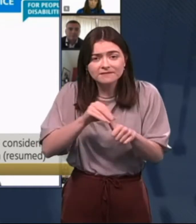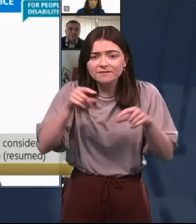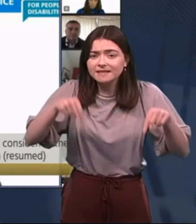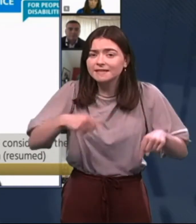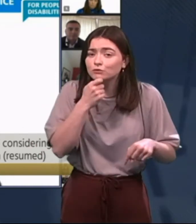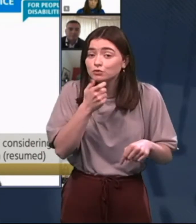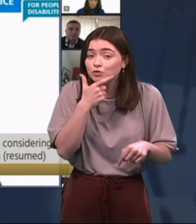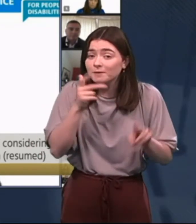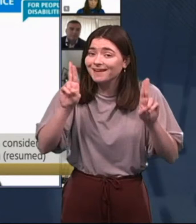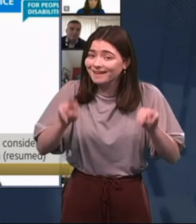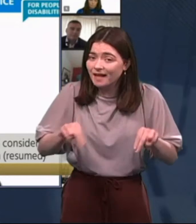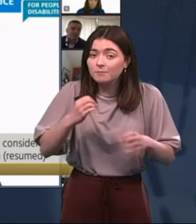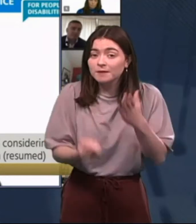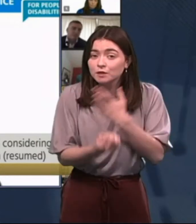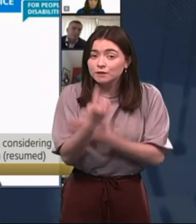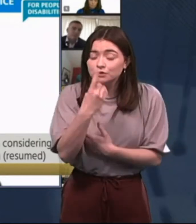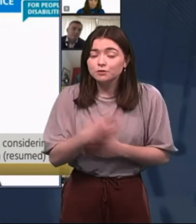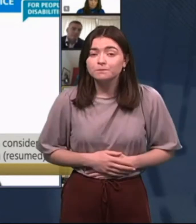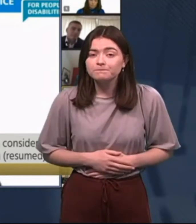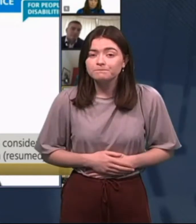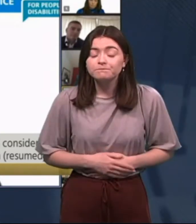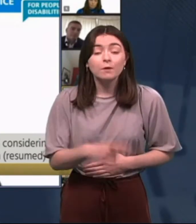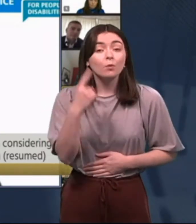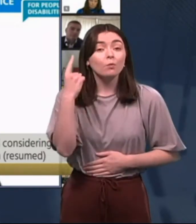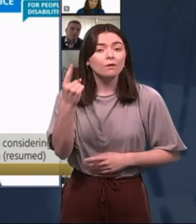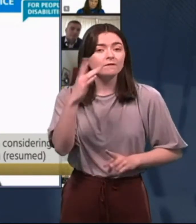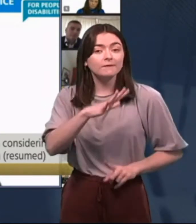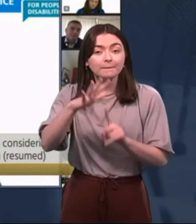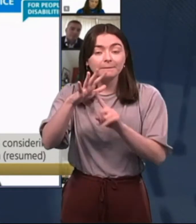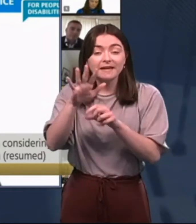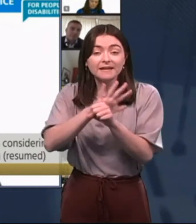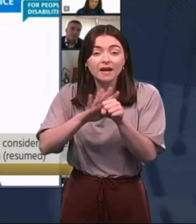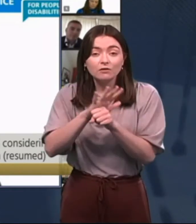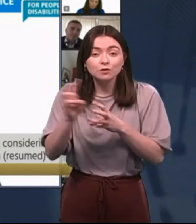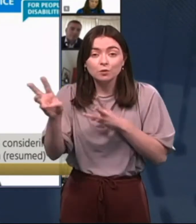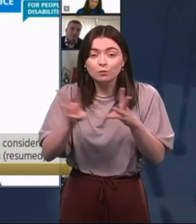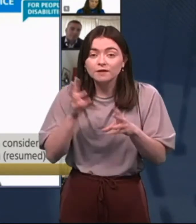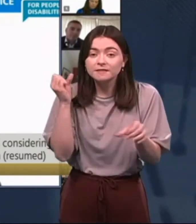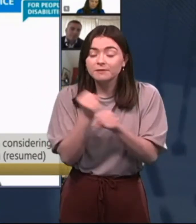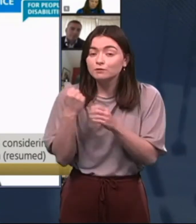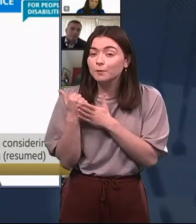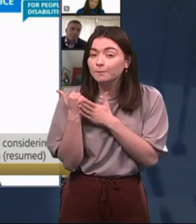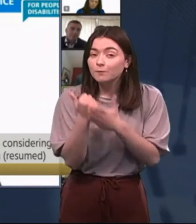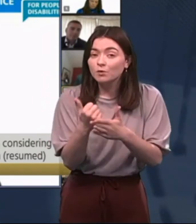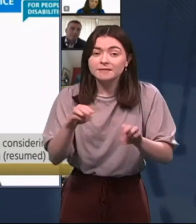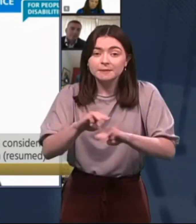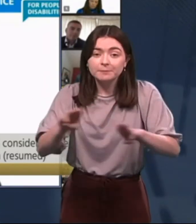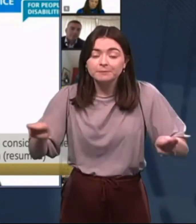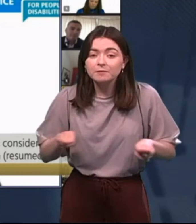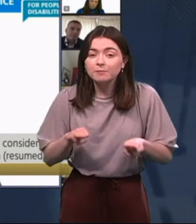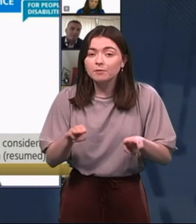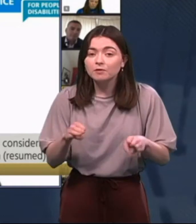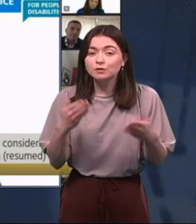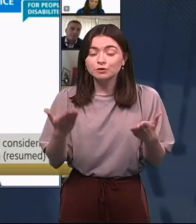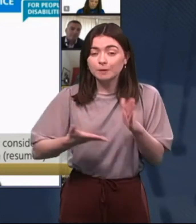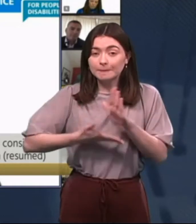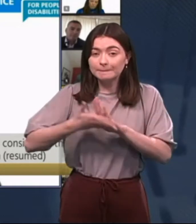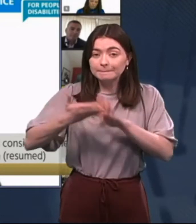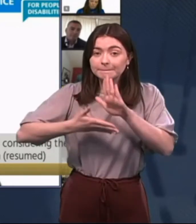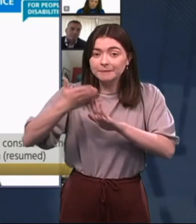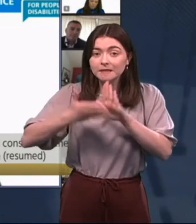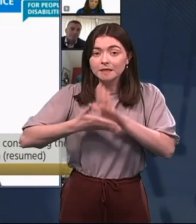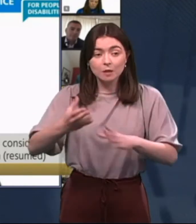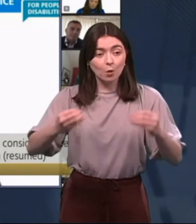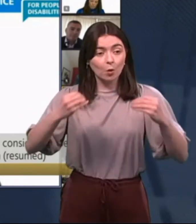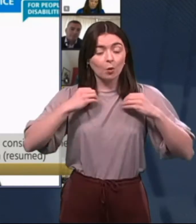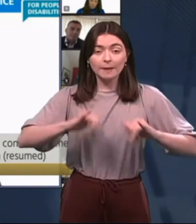issue. We also, one of our main areas of work is really around supporting people to build their own capacity